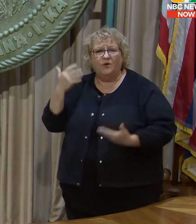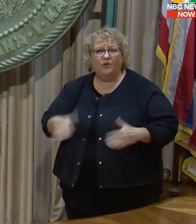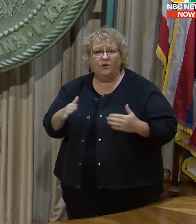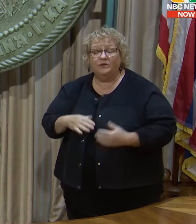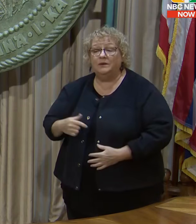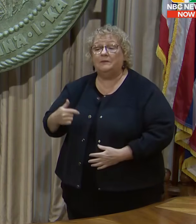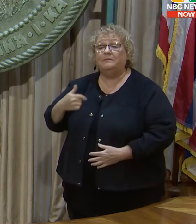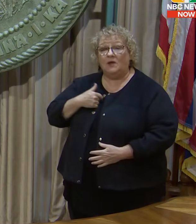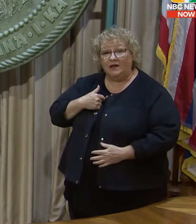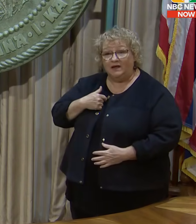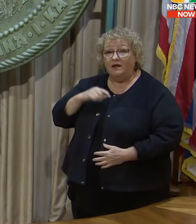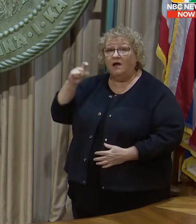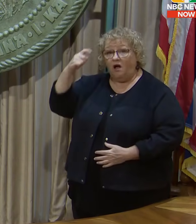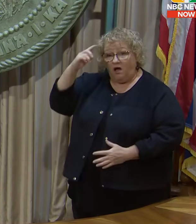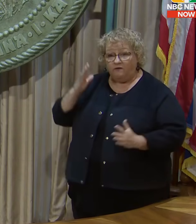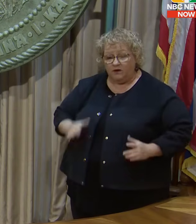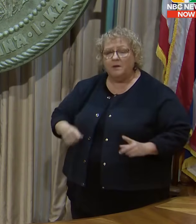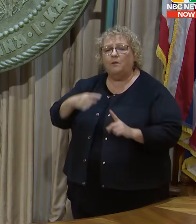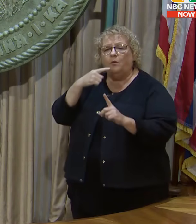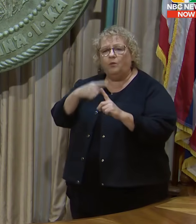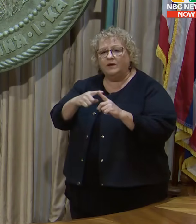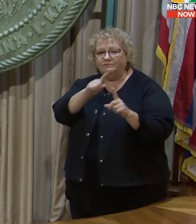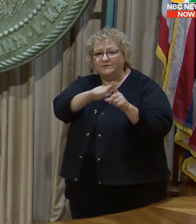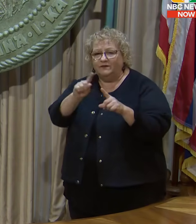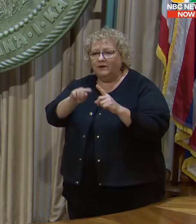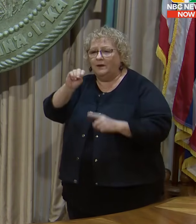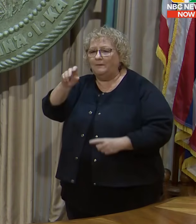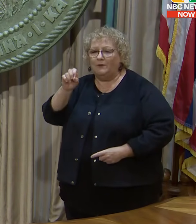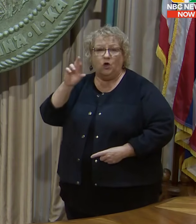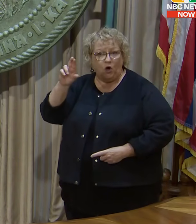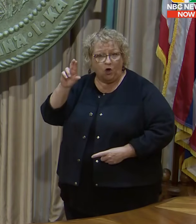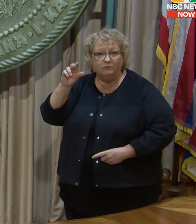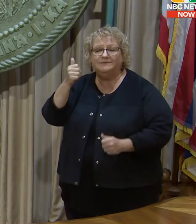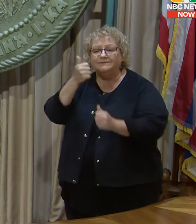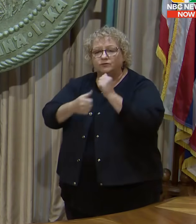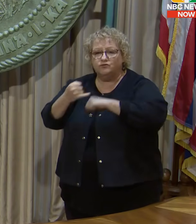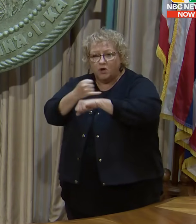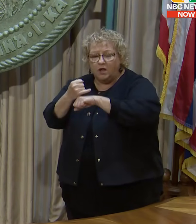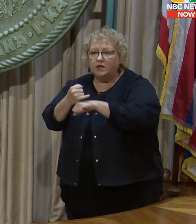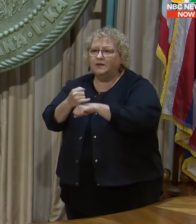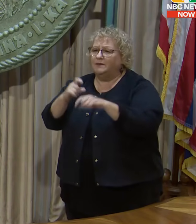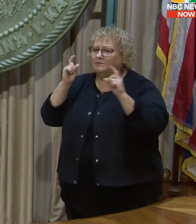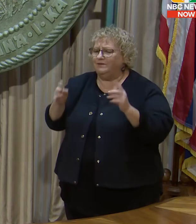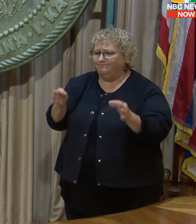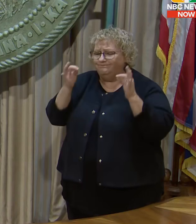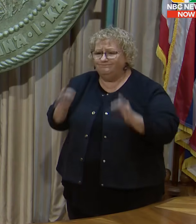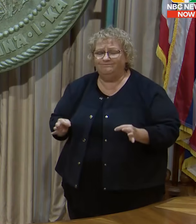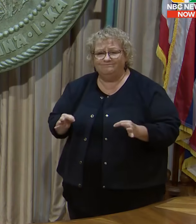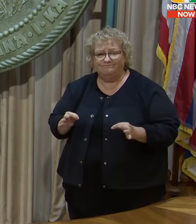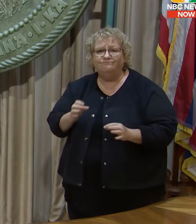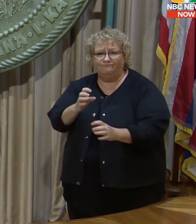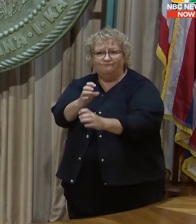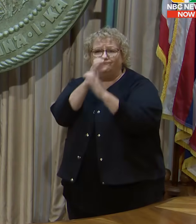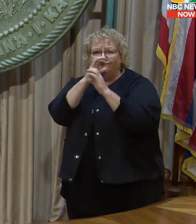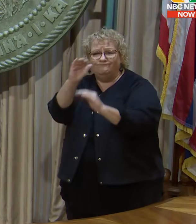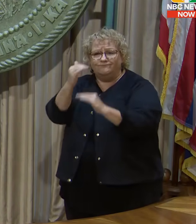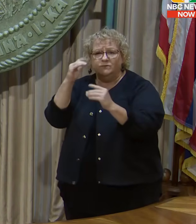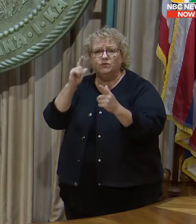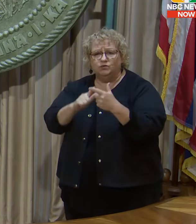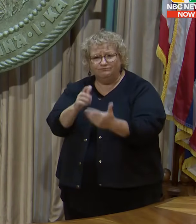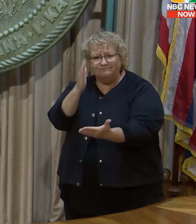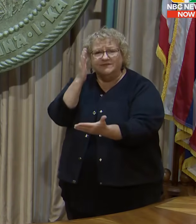county mayors, have had to take drastic measures to stop the spread of COVID-19 in our